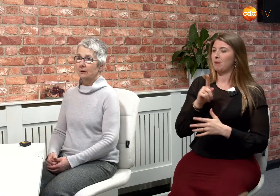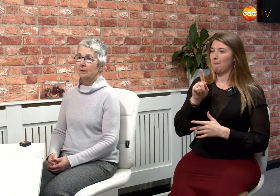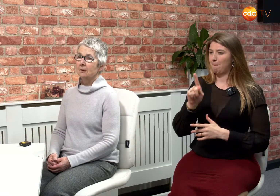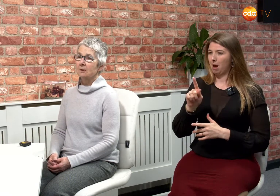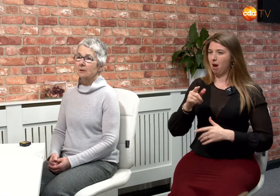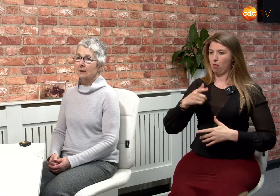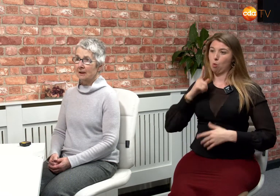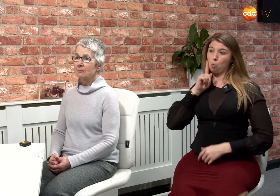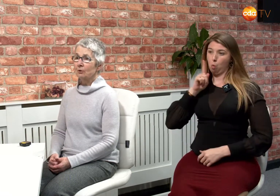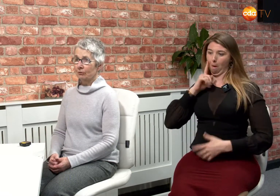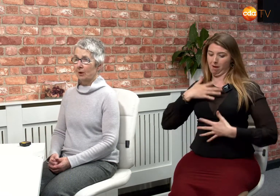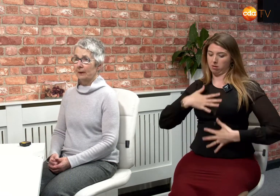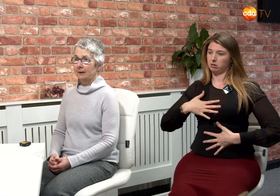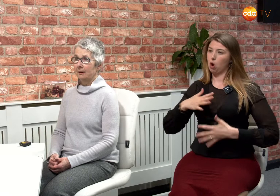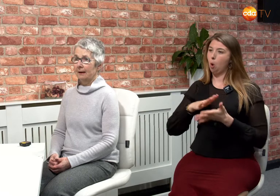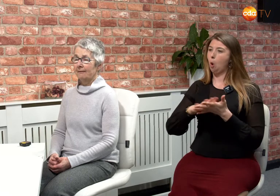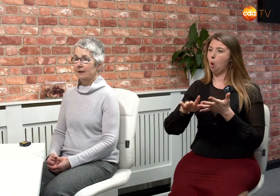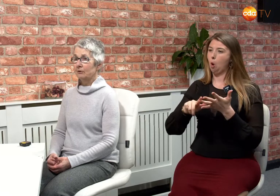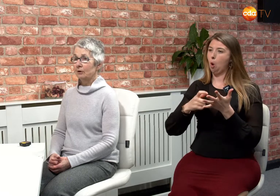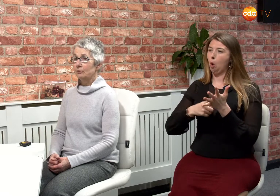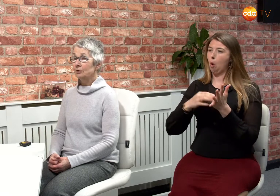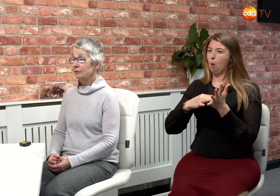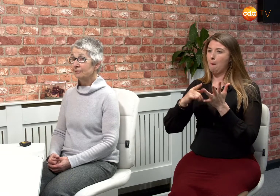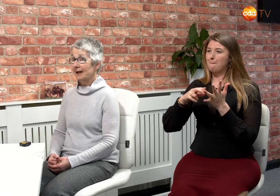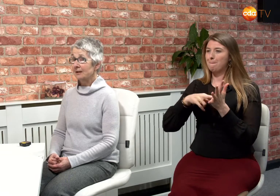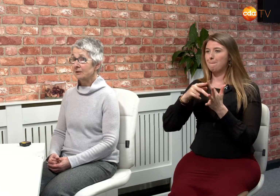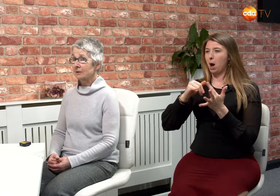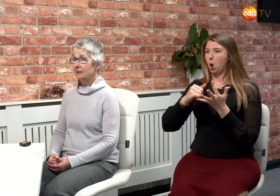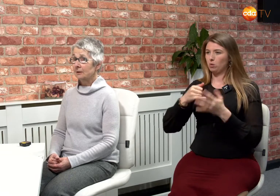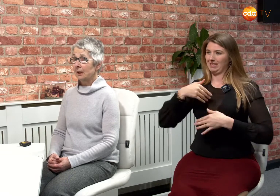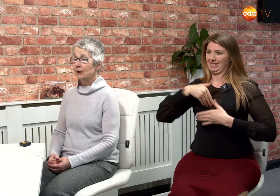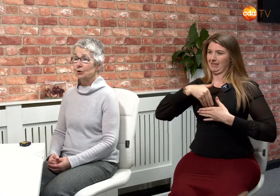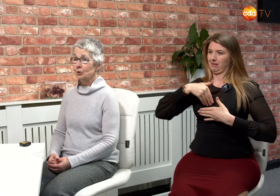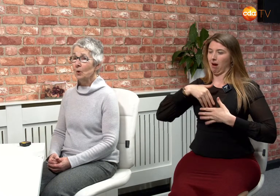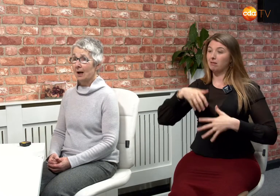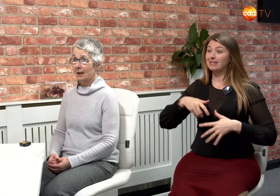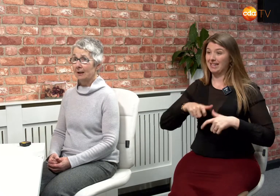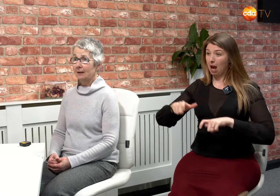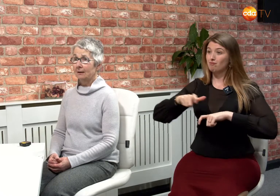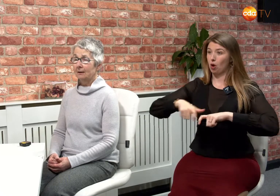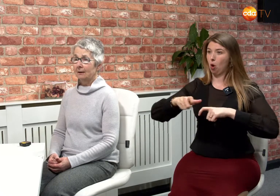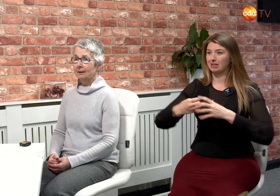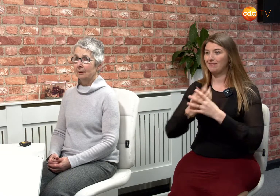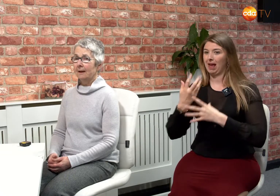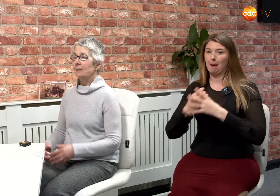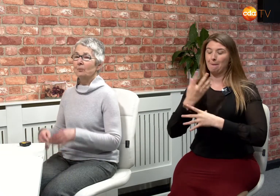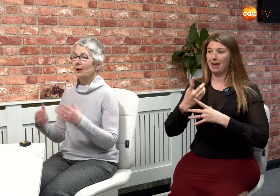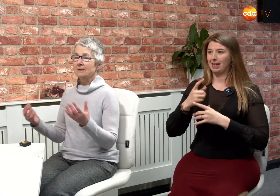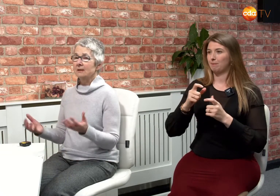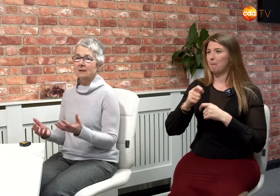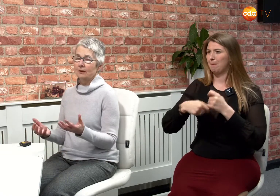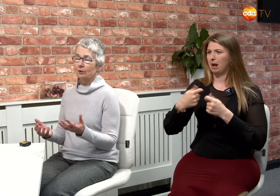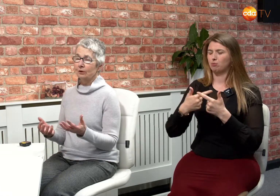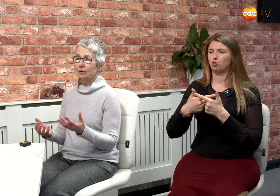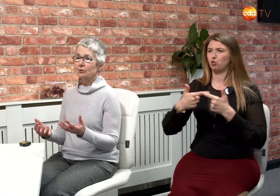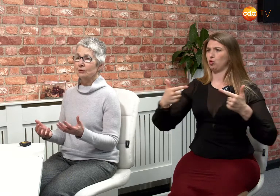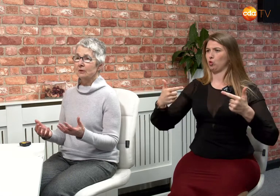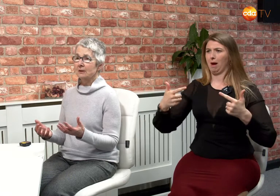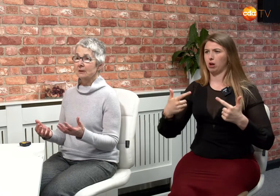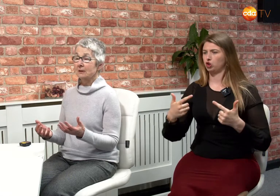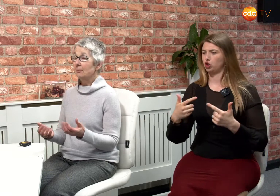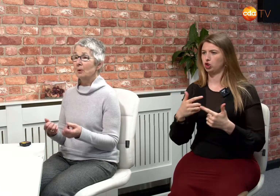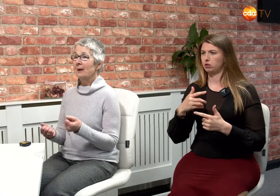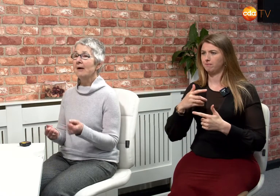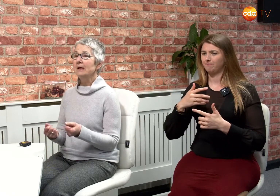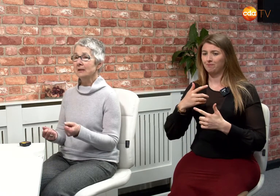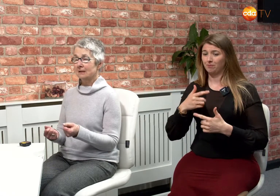hormones keep growing, and they grow too fast and too high, and the pregnancy, the